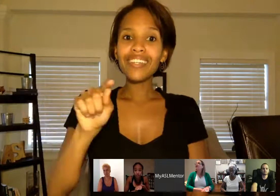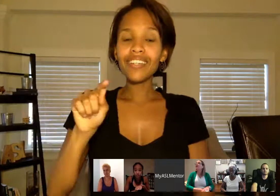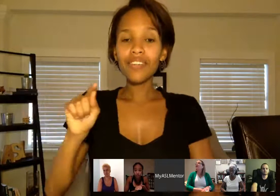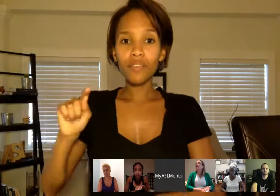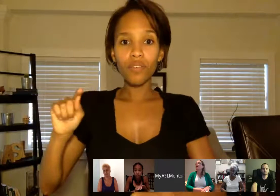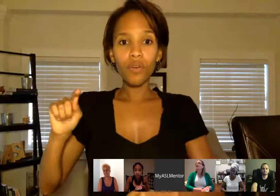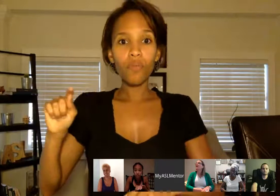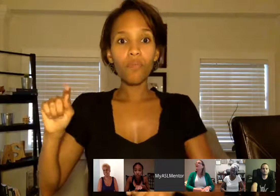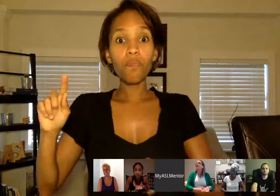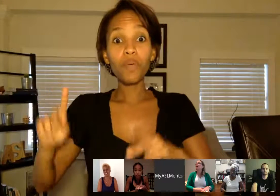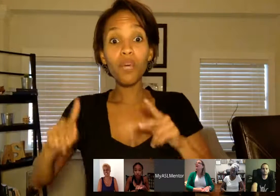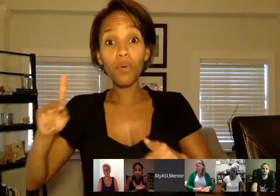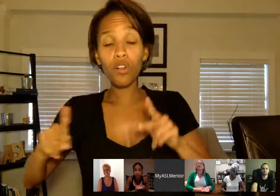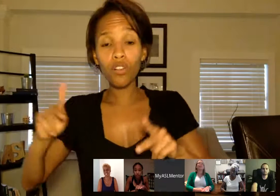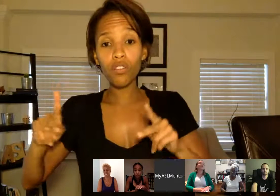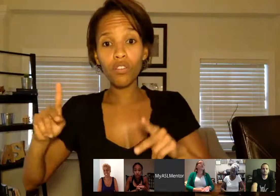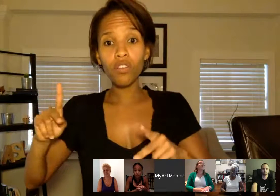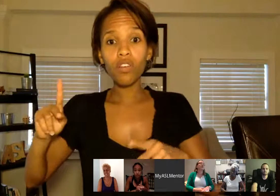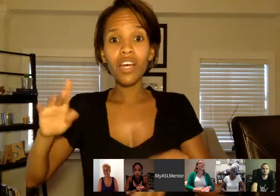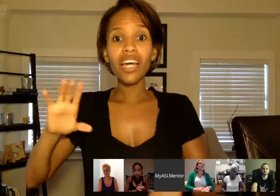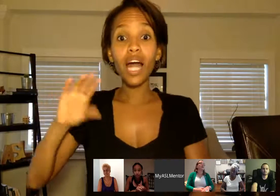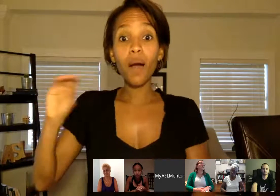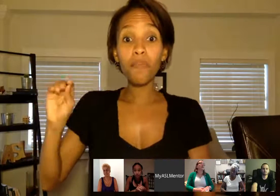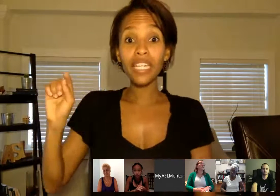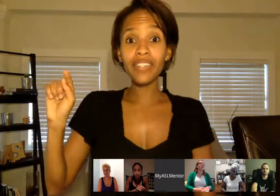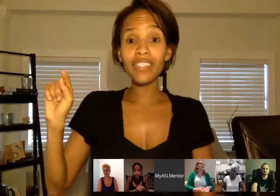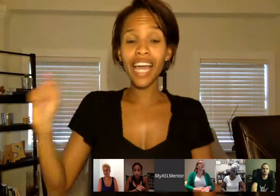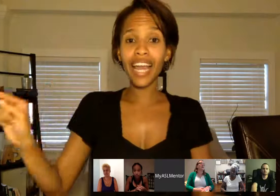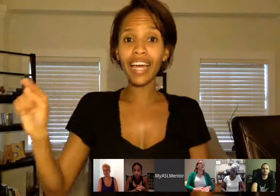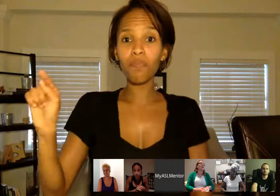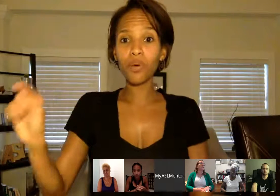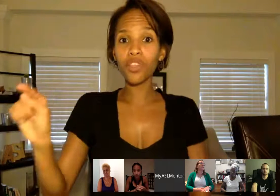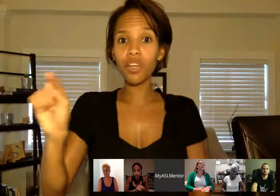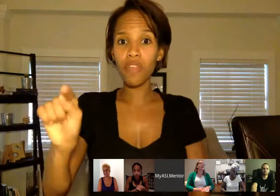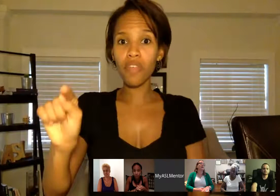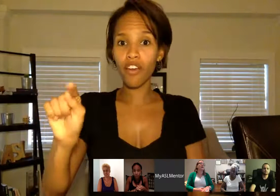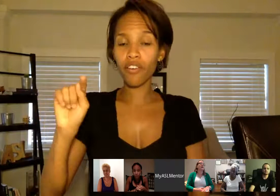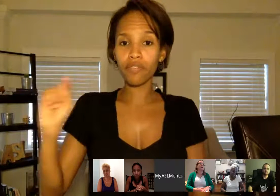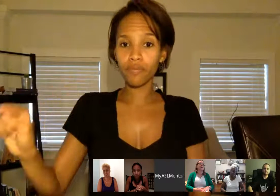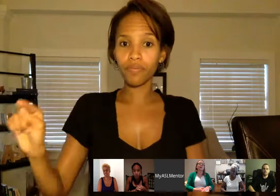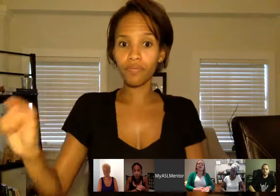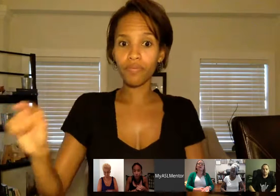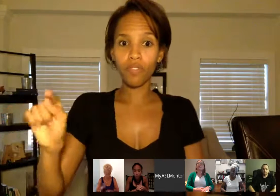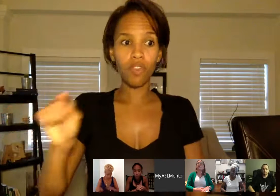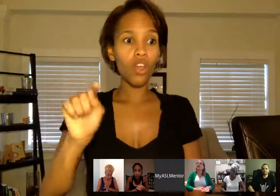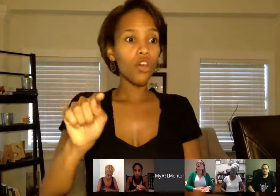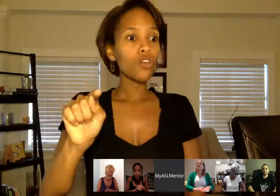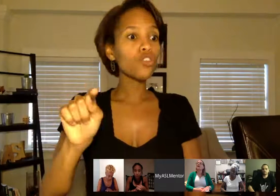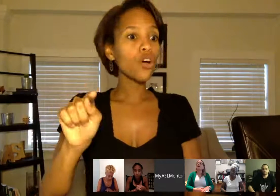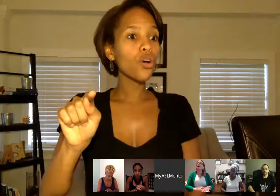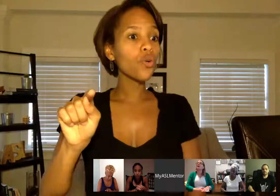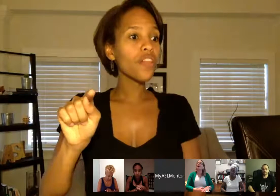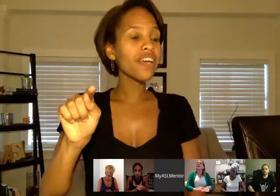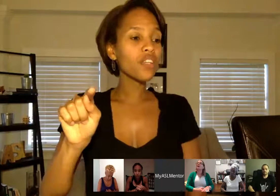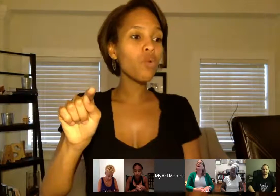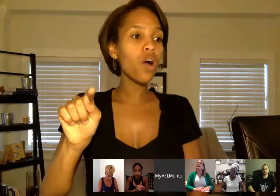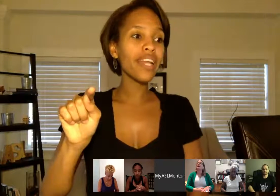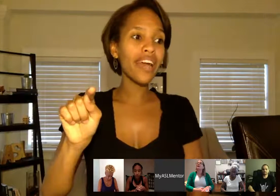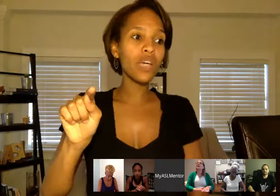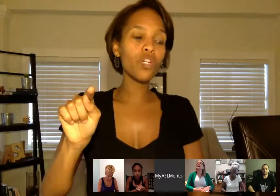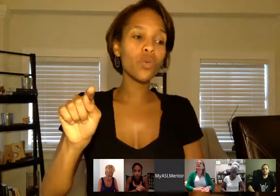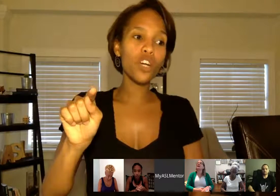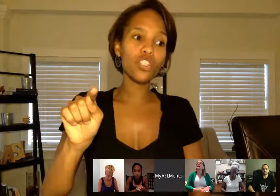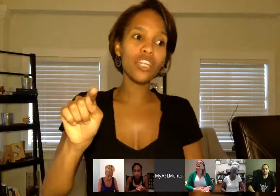I did people, companies, and I put them there. So they didn't